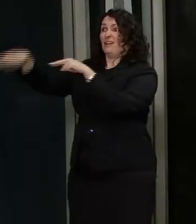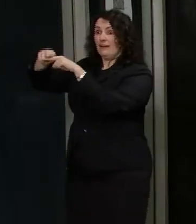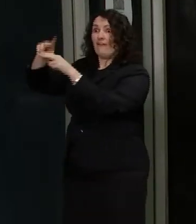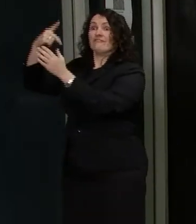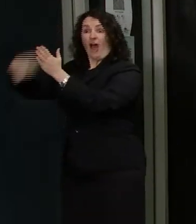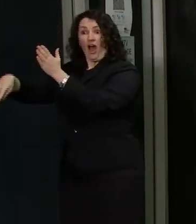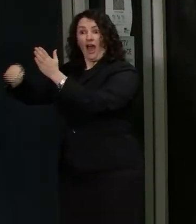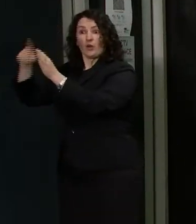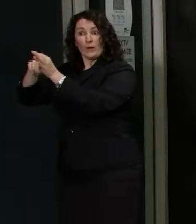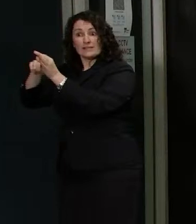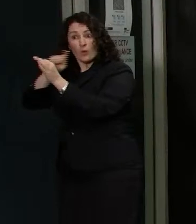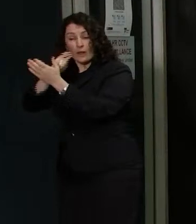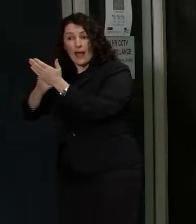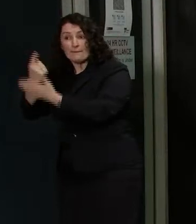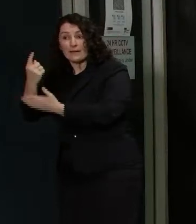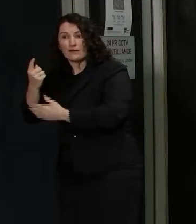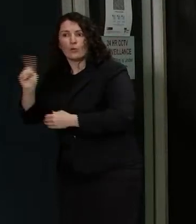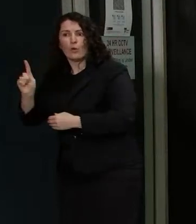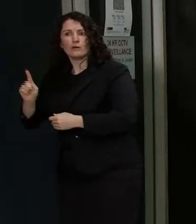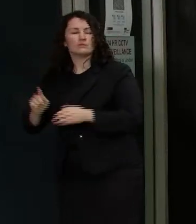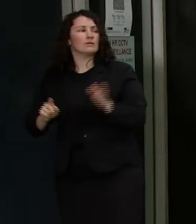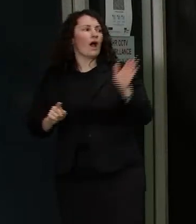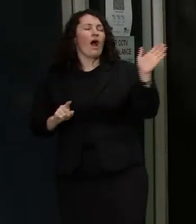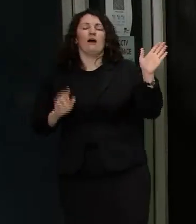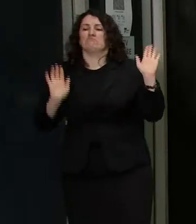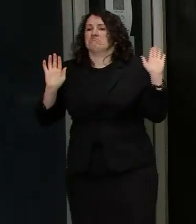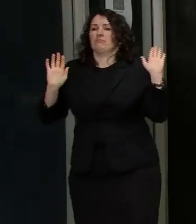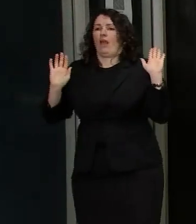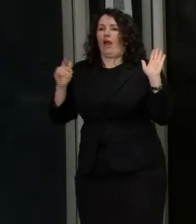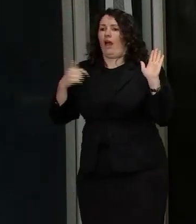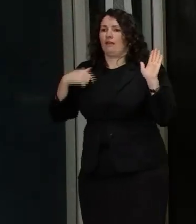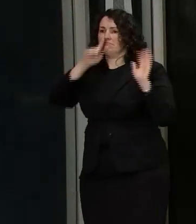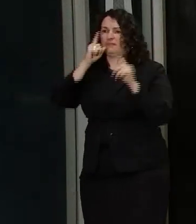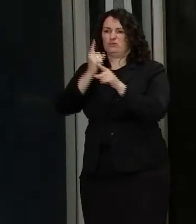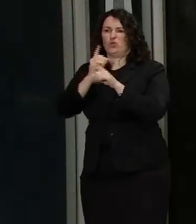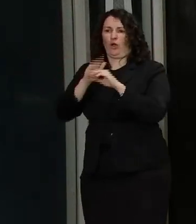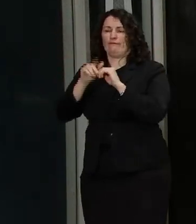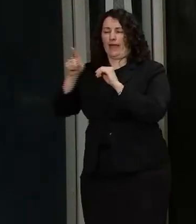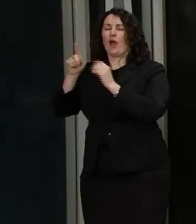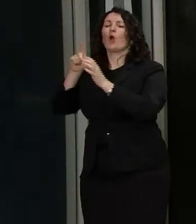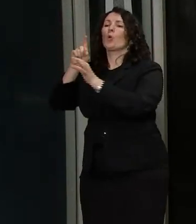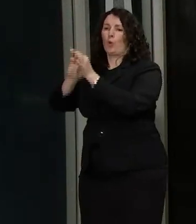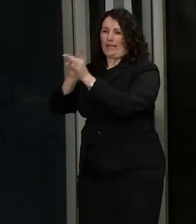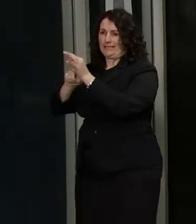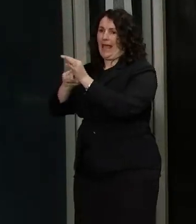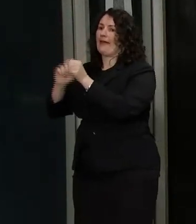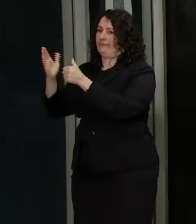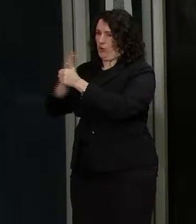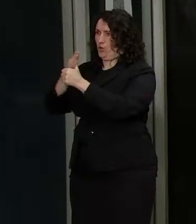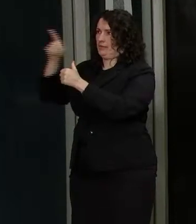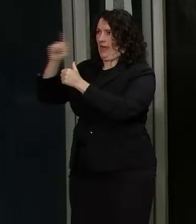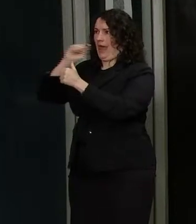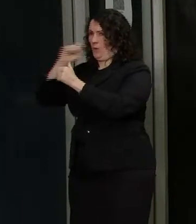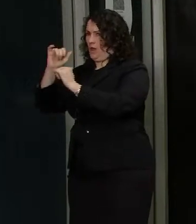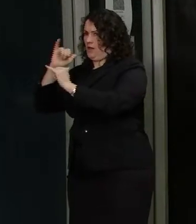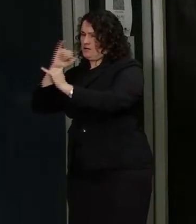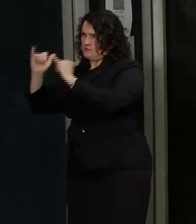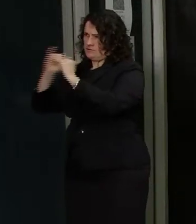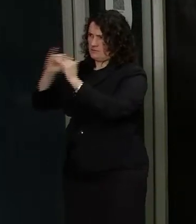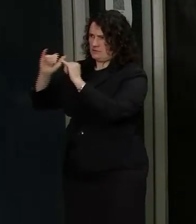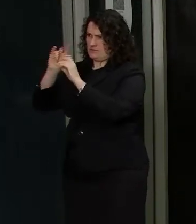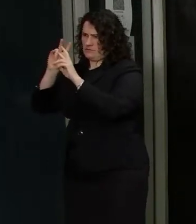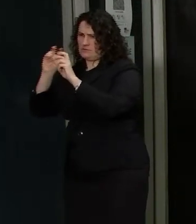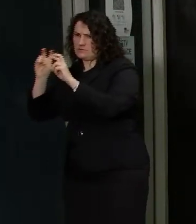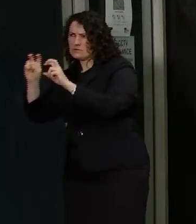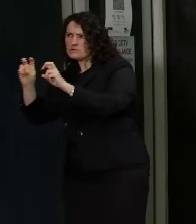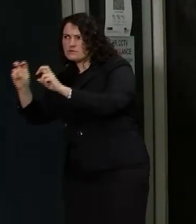Well, let's see what the outcome is of their discussions and the interviews with Queensland Health, see if anything was